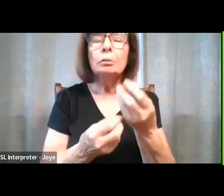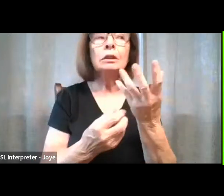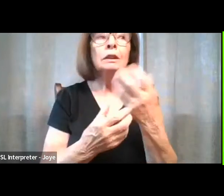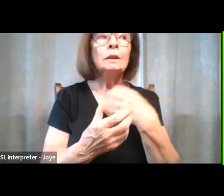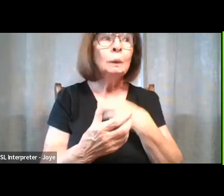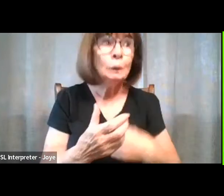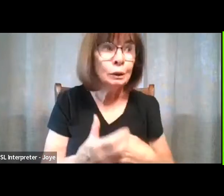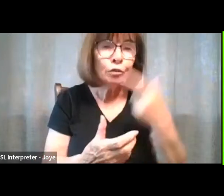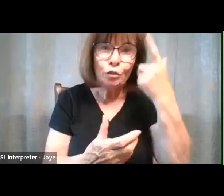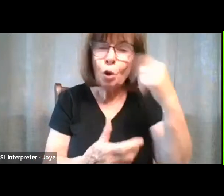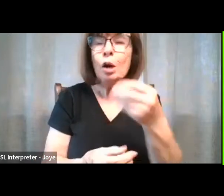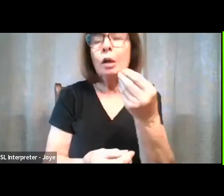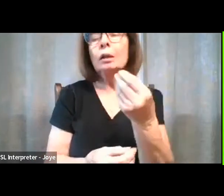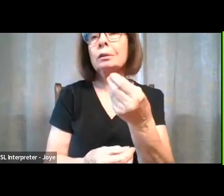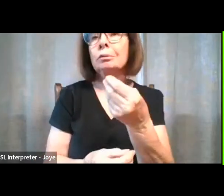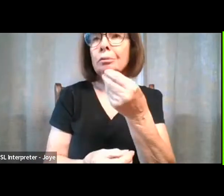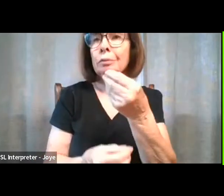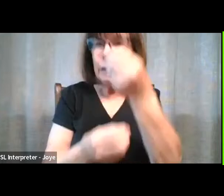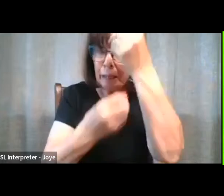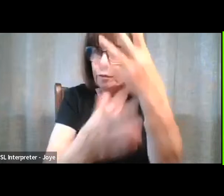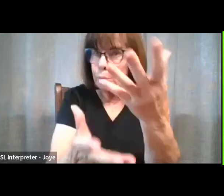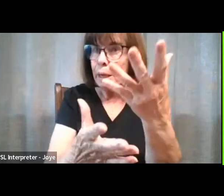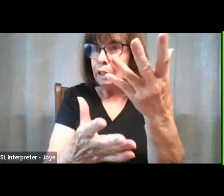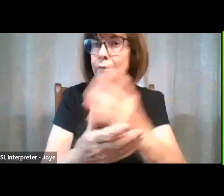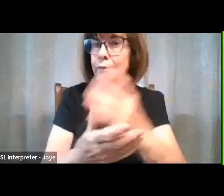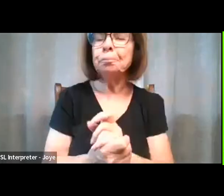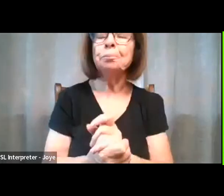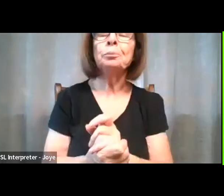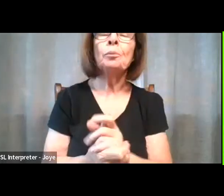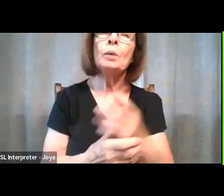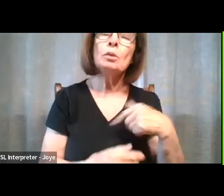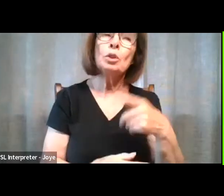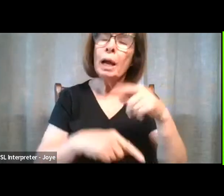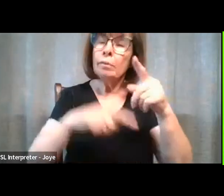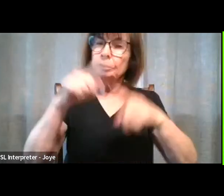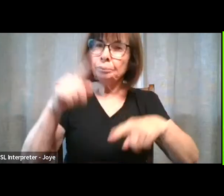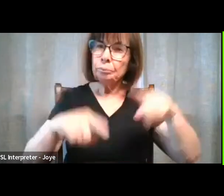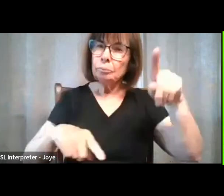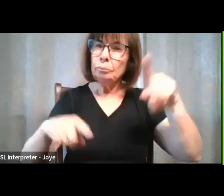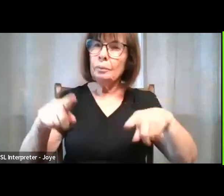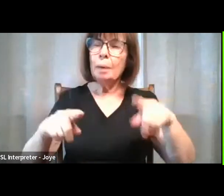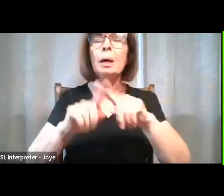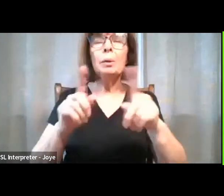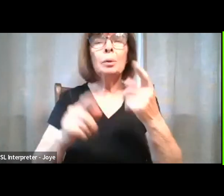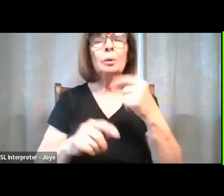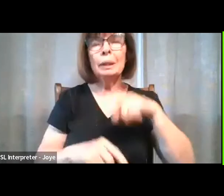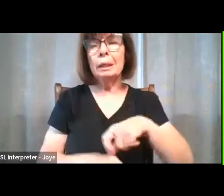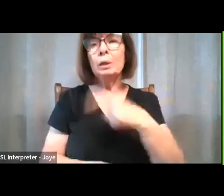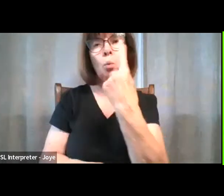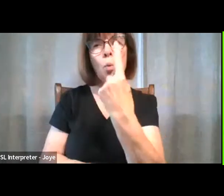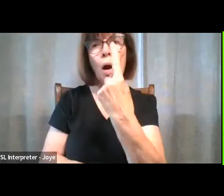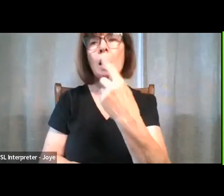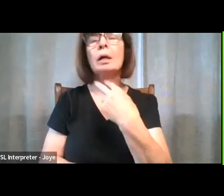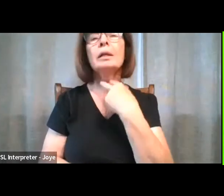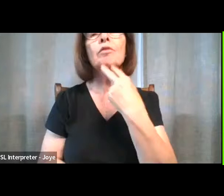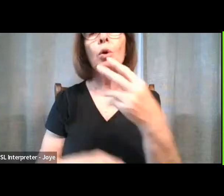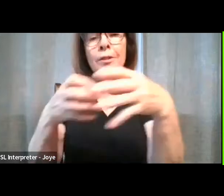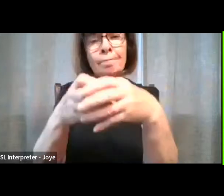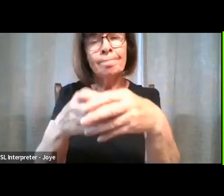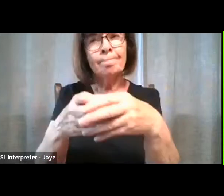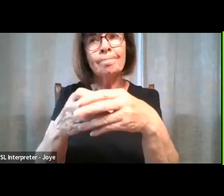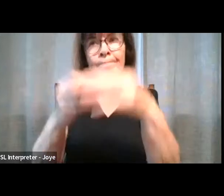array of messaging from a unified voice across all of the